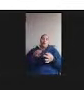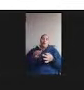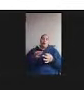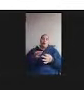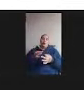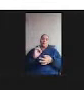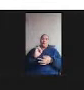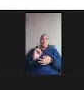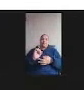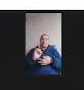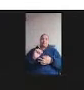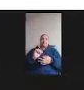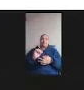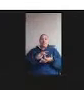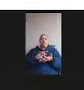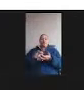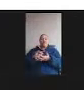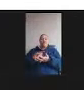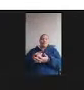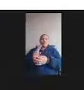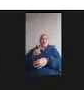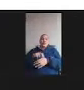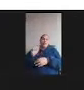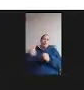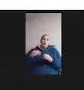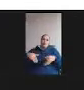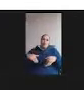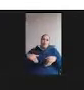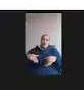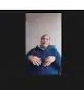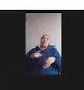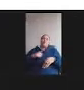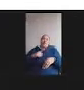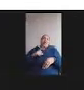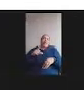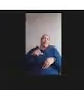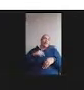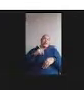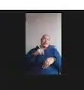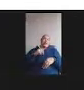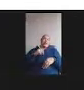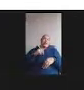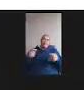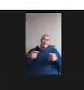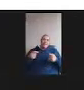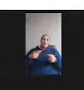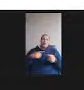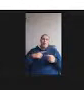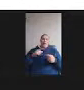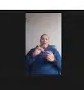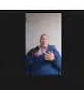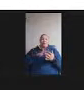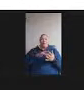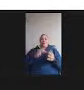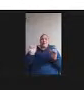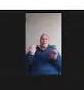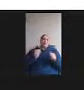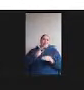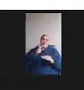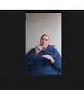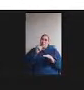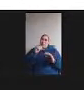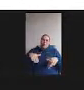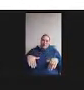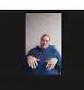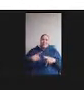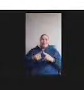vacant posts, which resulted in underspending for the late or non-filling of vacant posts, and specific ones